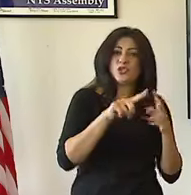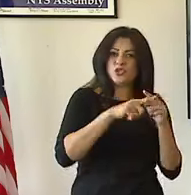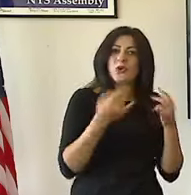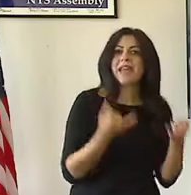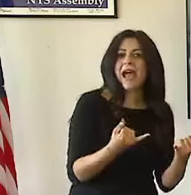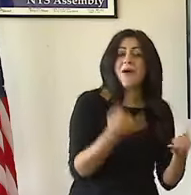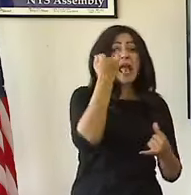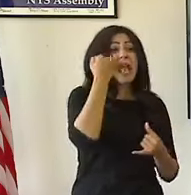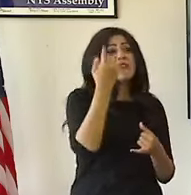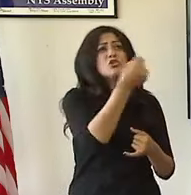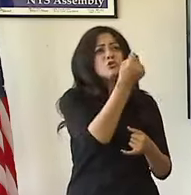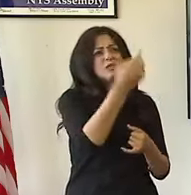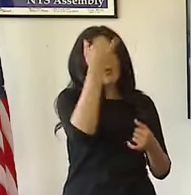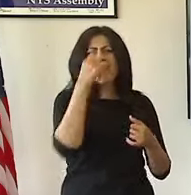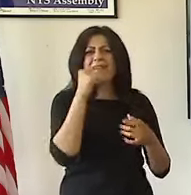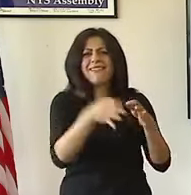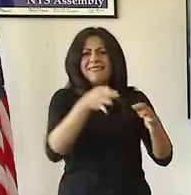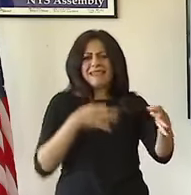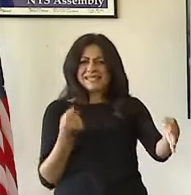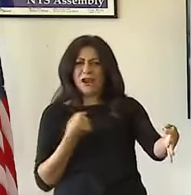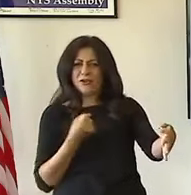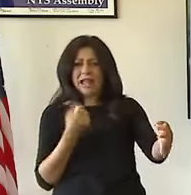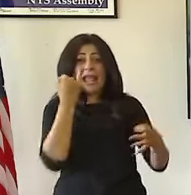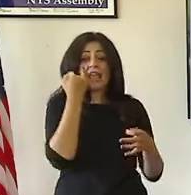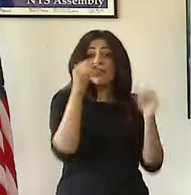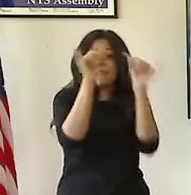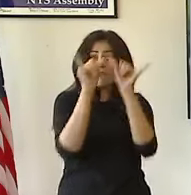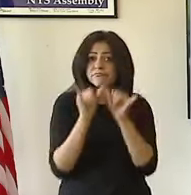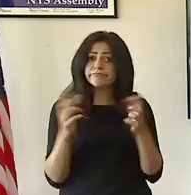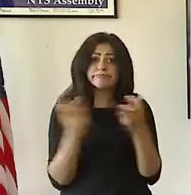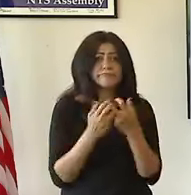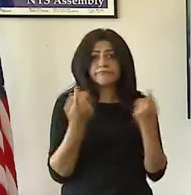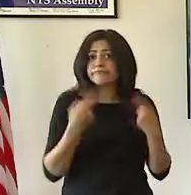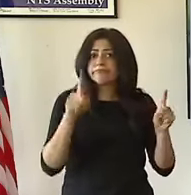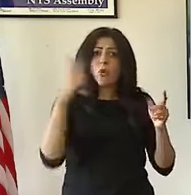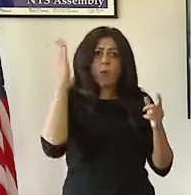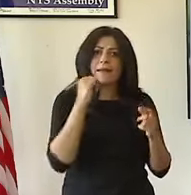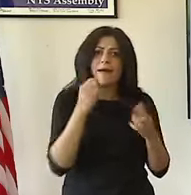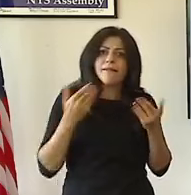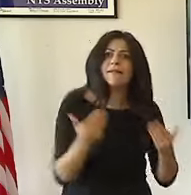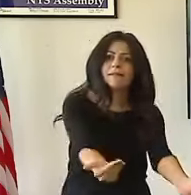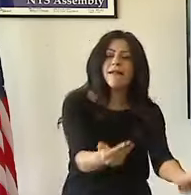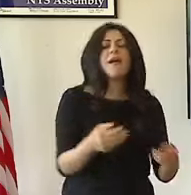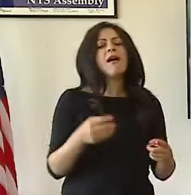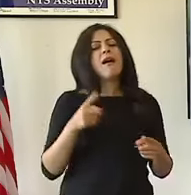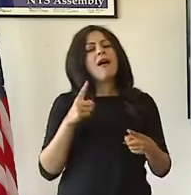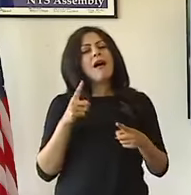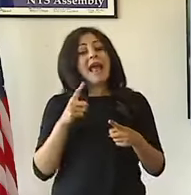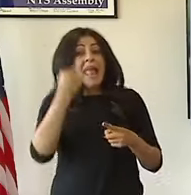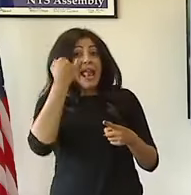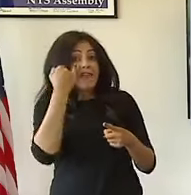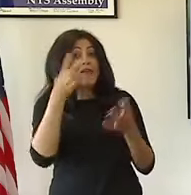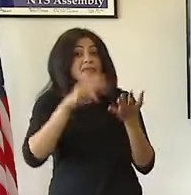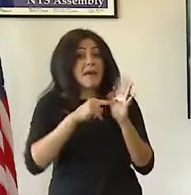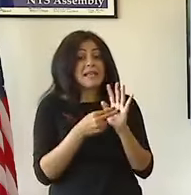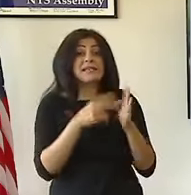happen on Tuesday, it can happen on Saturday. So we're encouraging that to happen. If that advances up the schedule a little bit, then we're